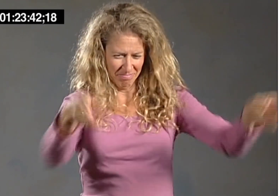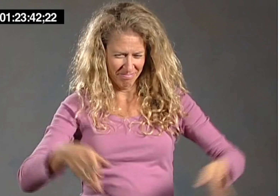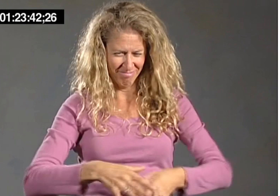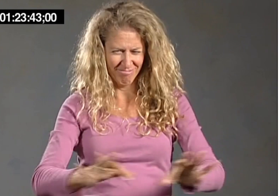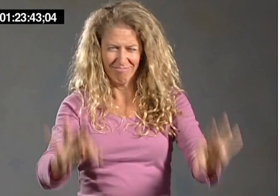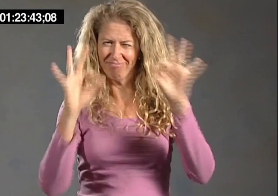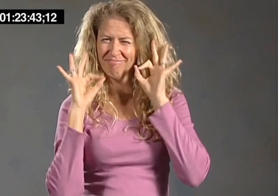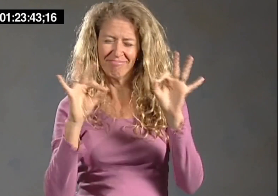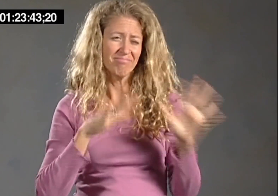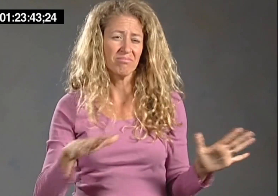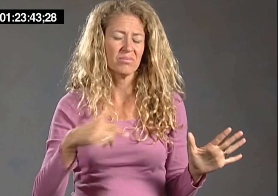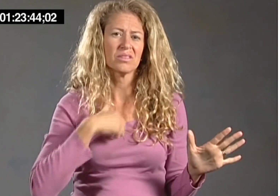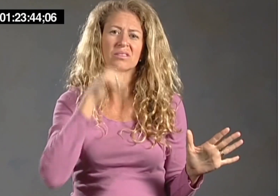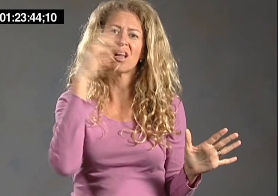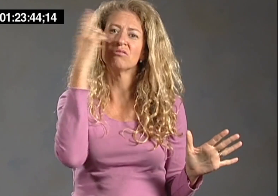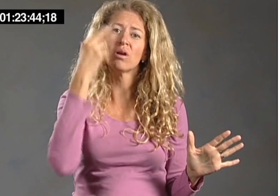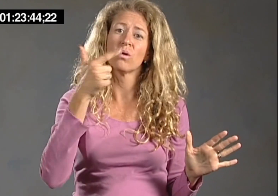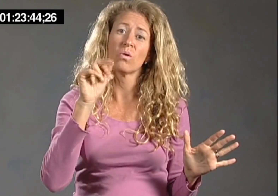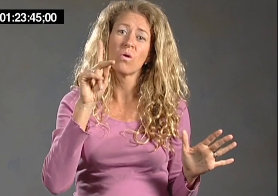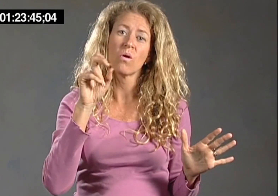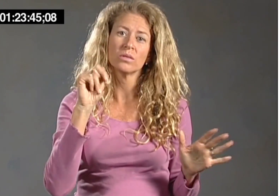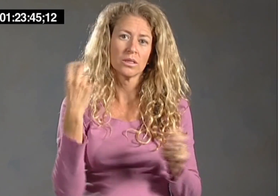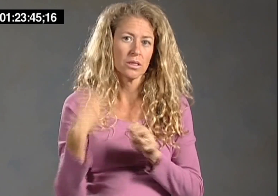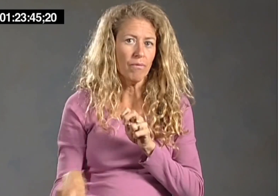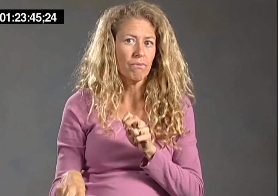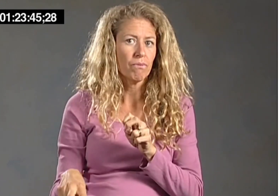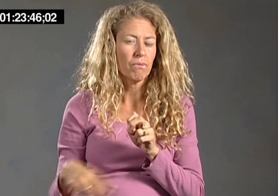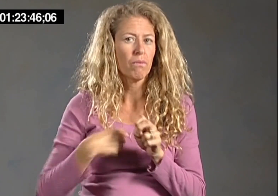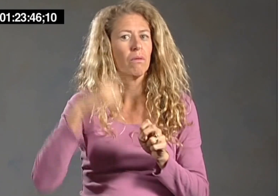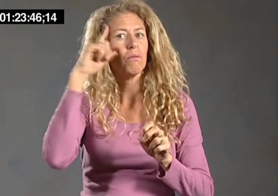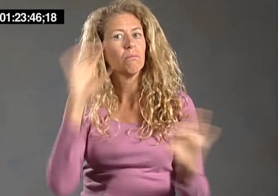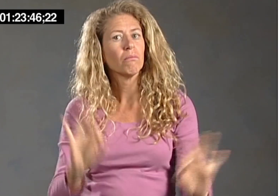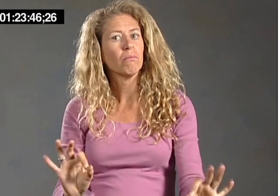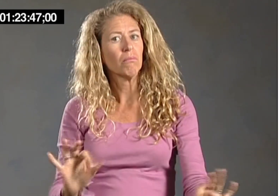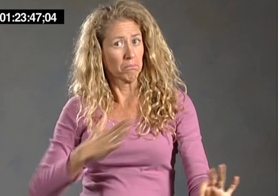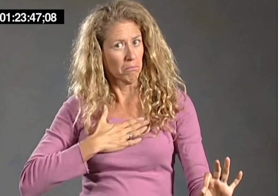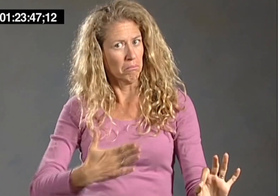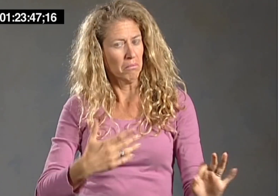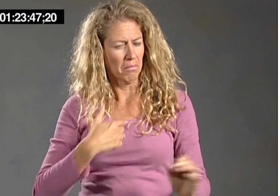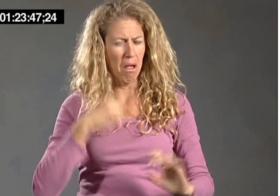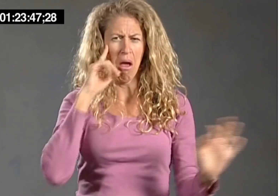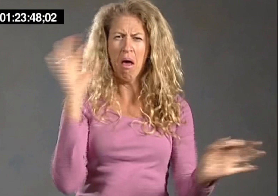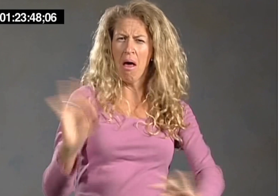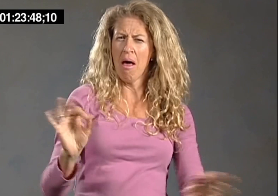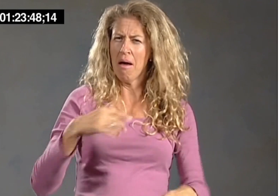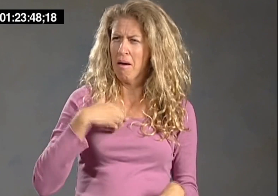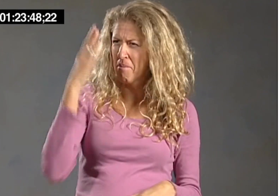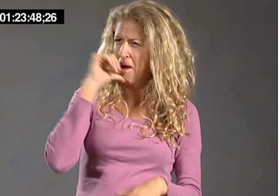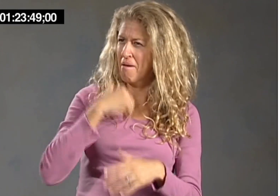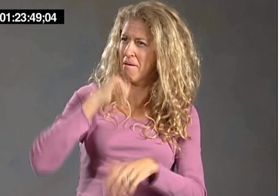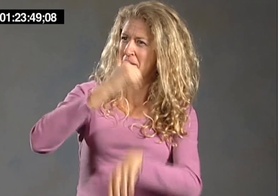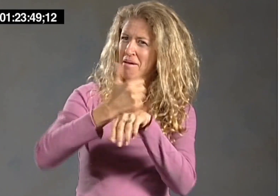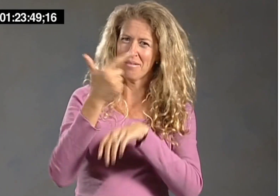the garden and make it perfect. I didn't realize that it would be difficult. I thought it was no big